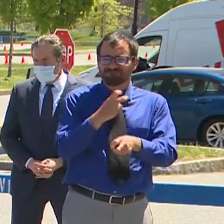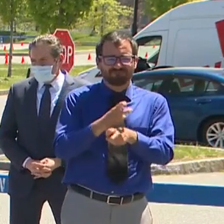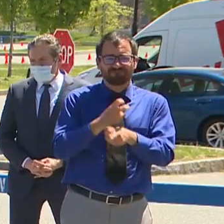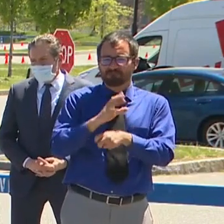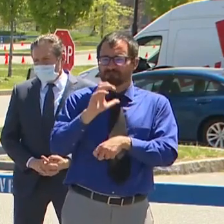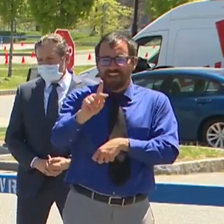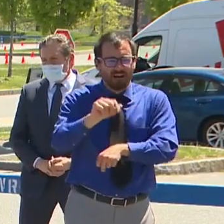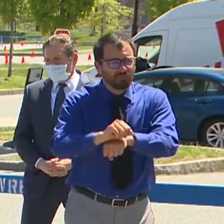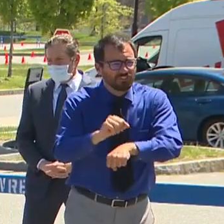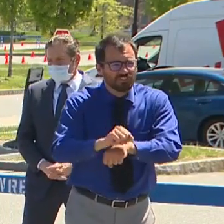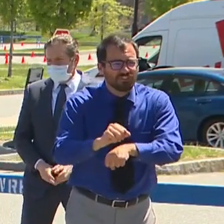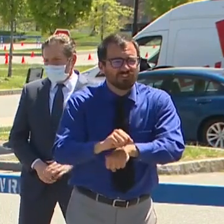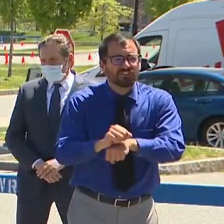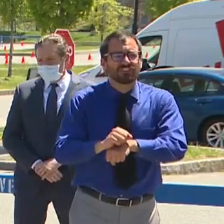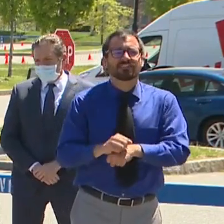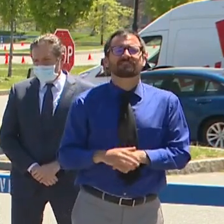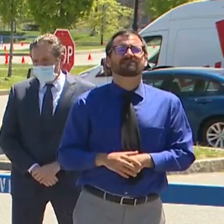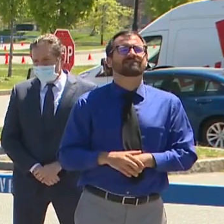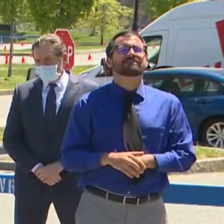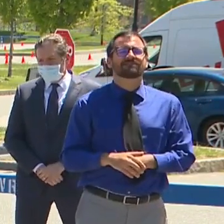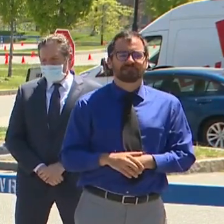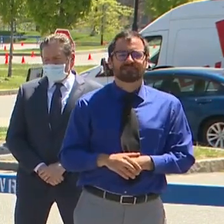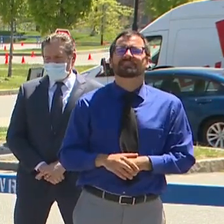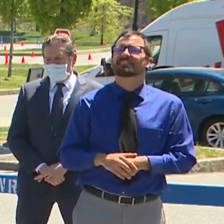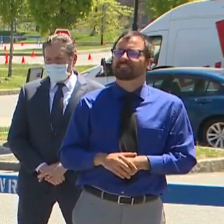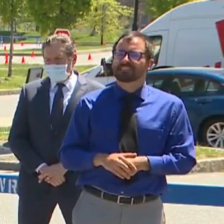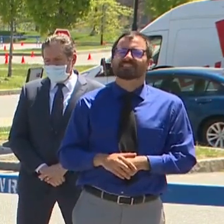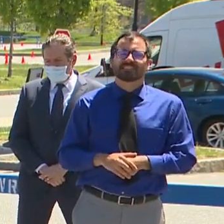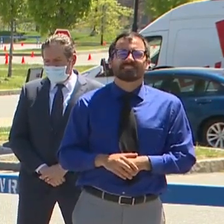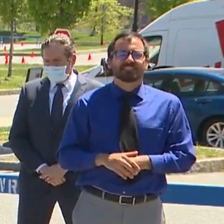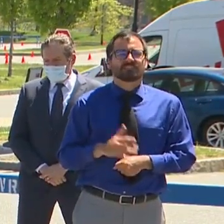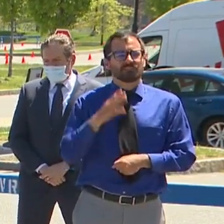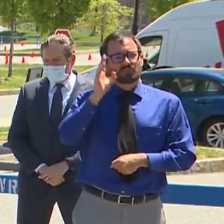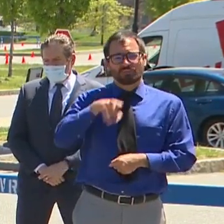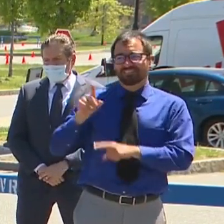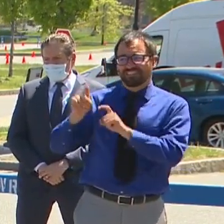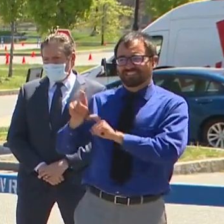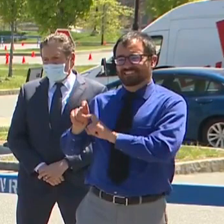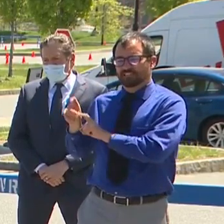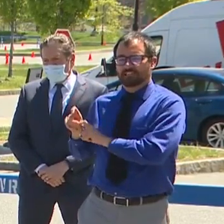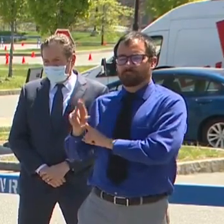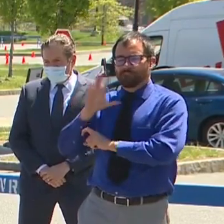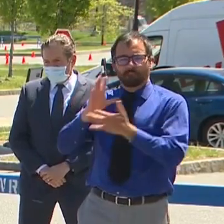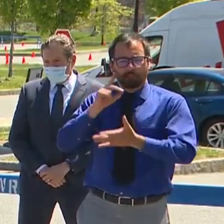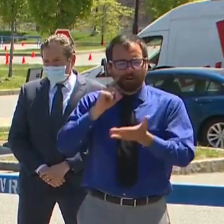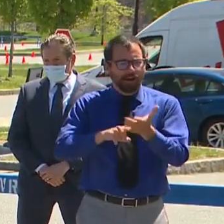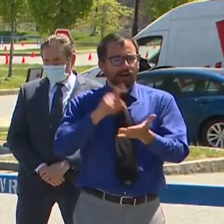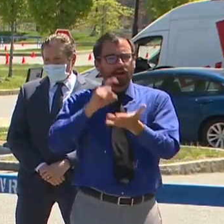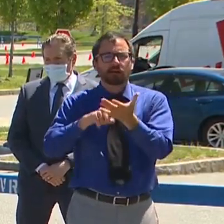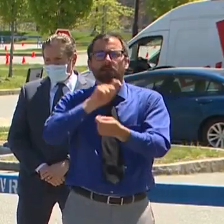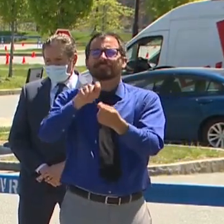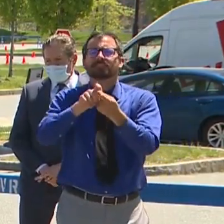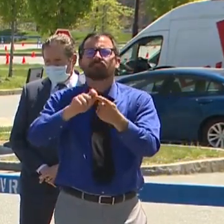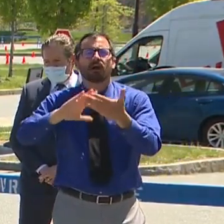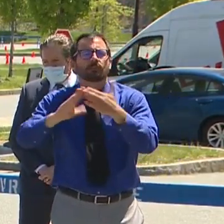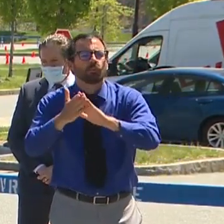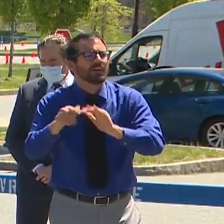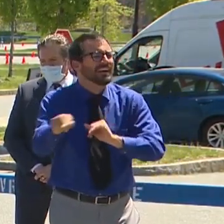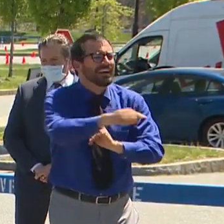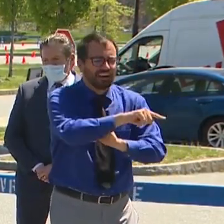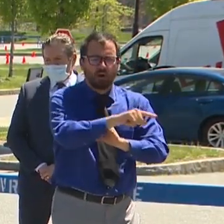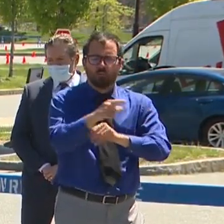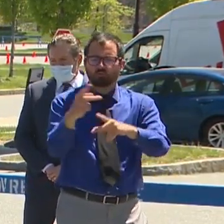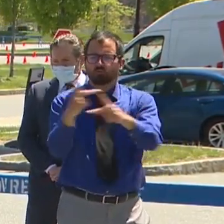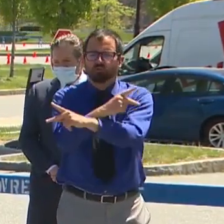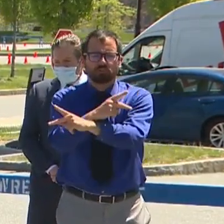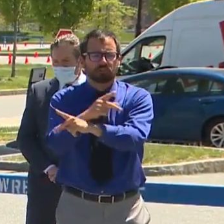low-income community is a major step to closing that gap. Inequalities, the gaps that create healthcare inequalities